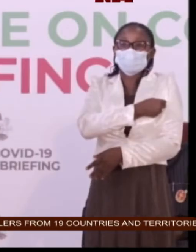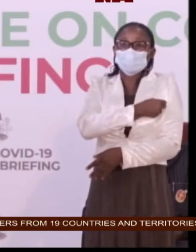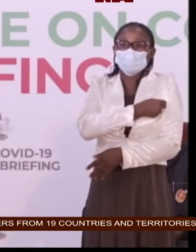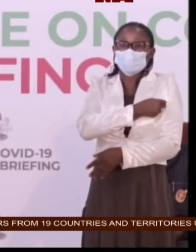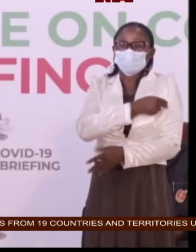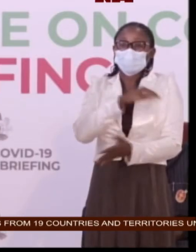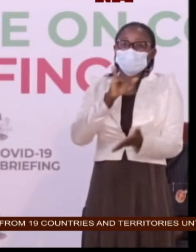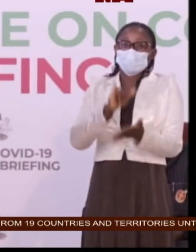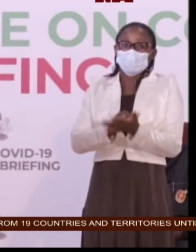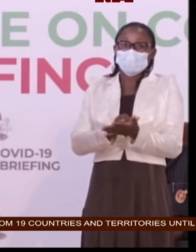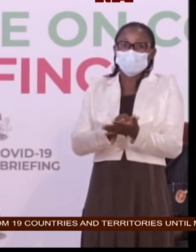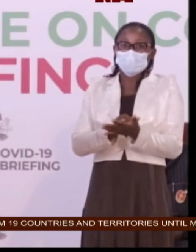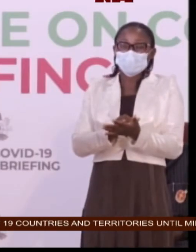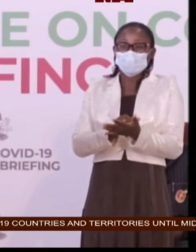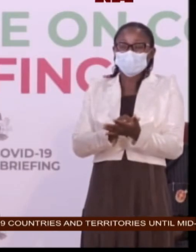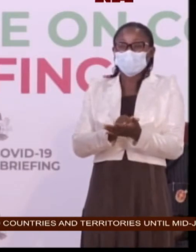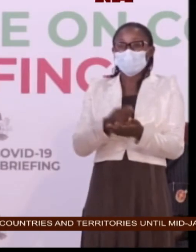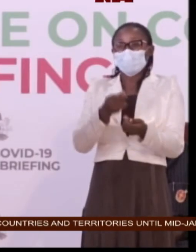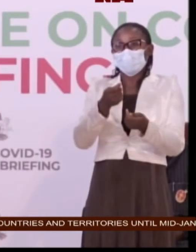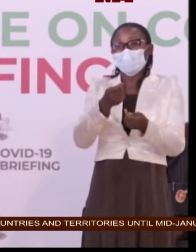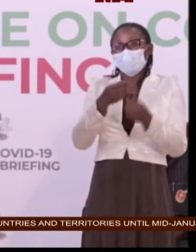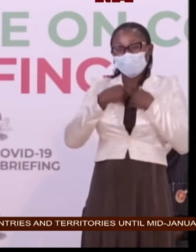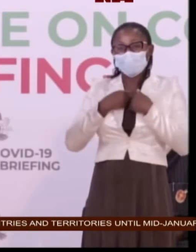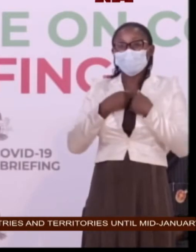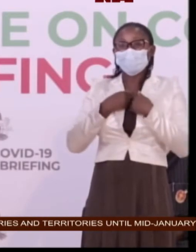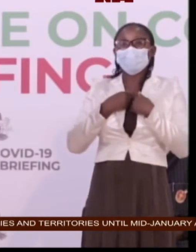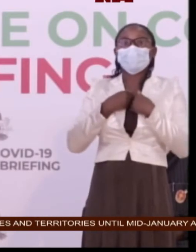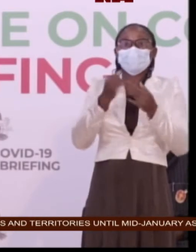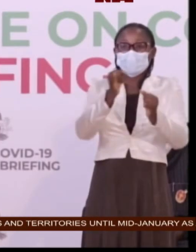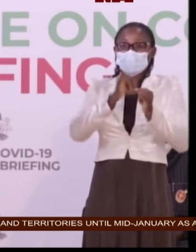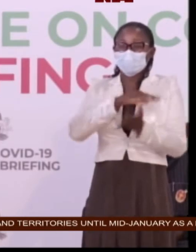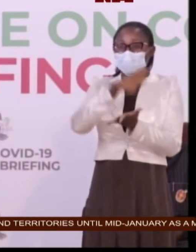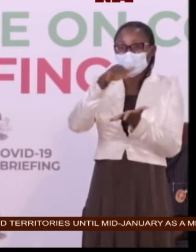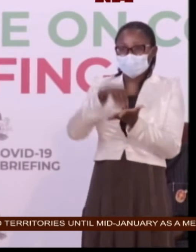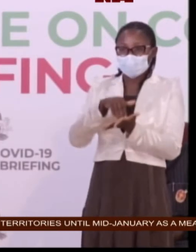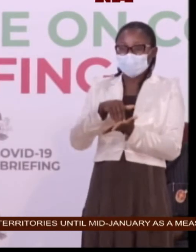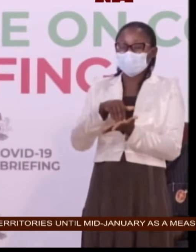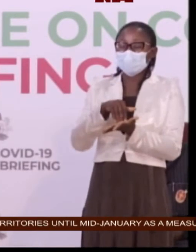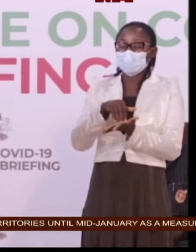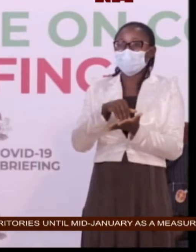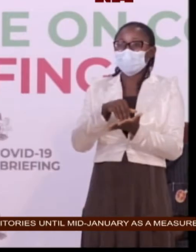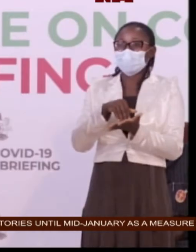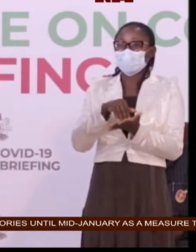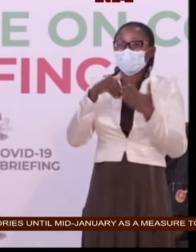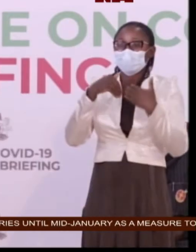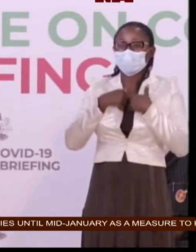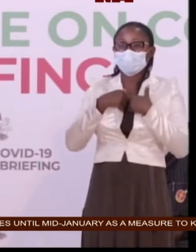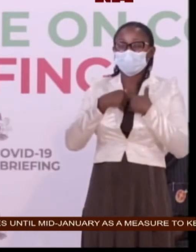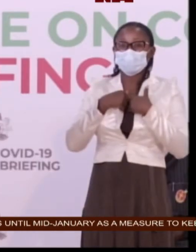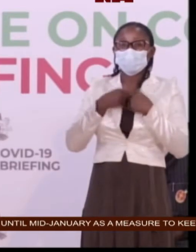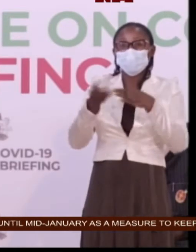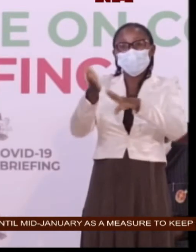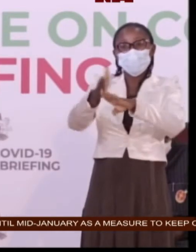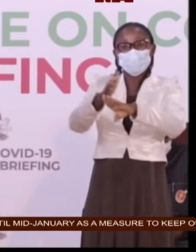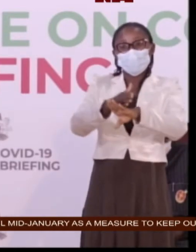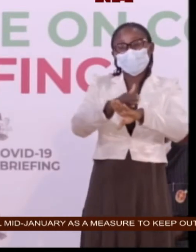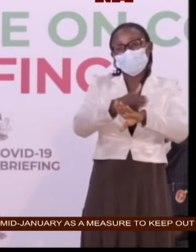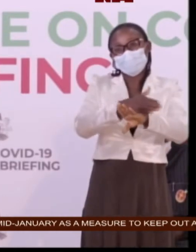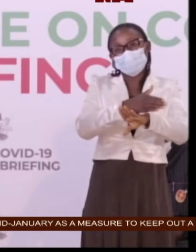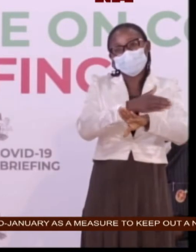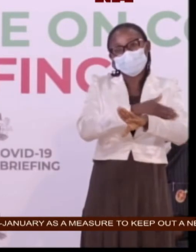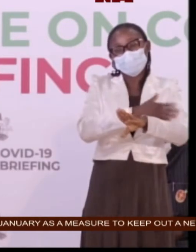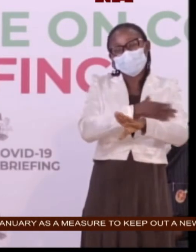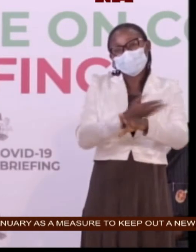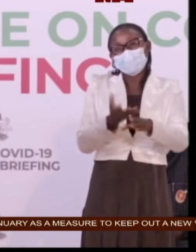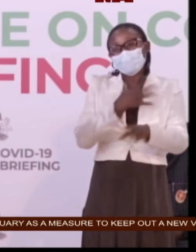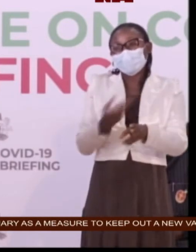that run at levels 2 and 3 isolation centers, they have been directed to improve and